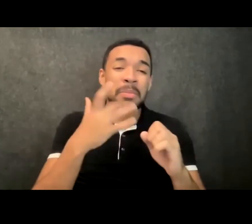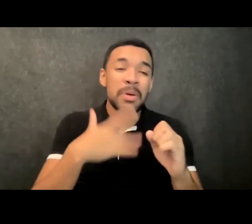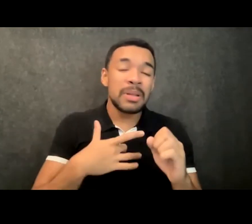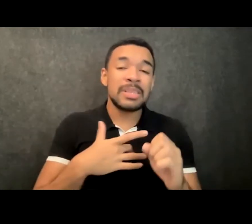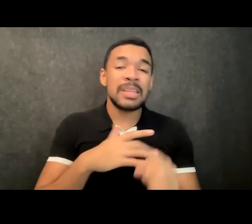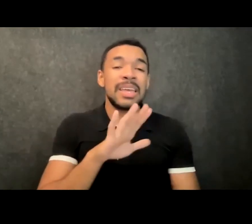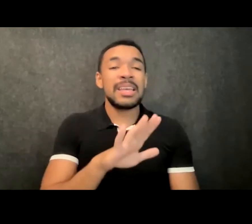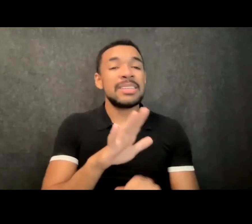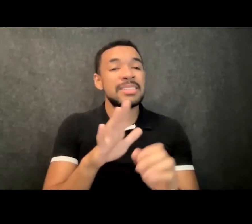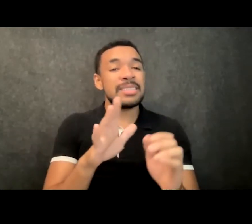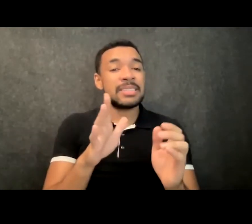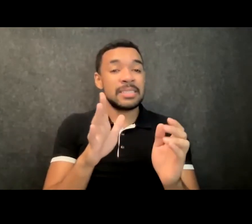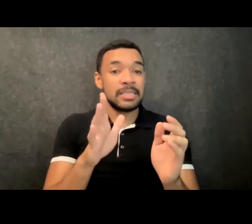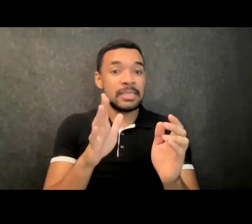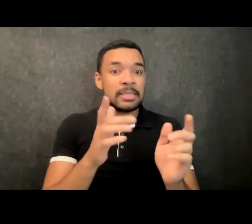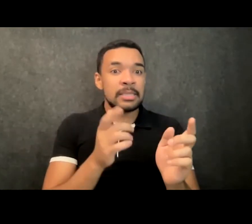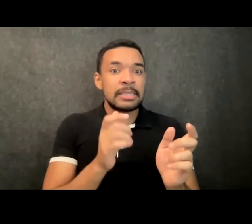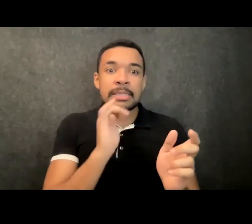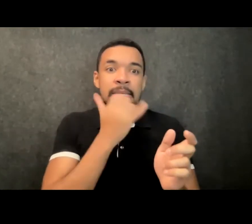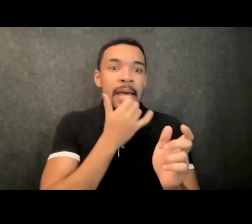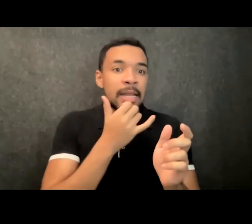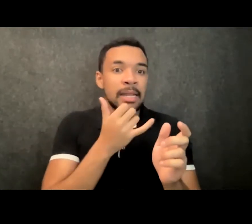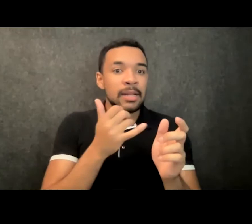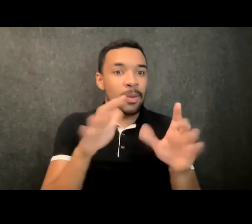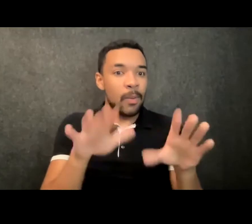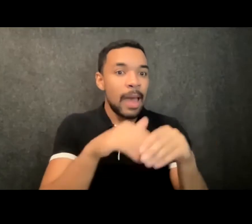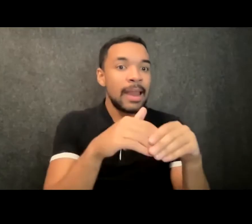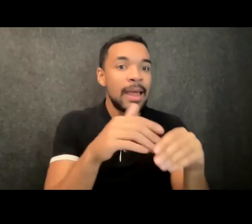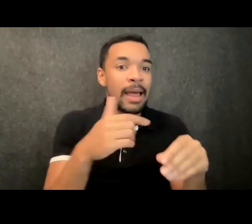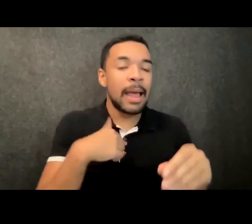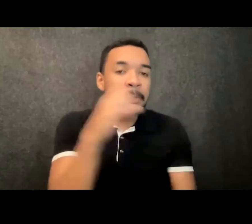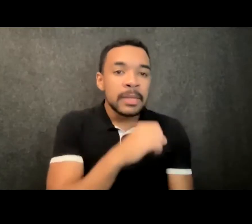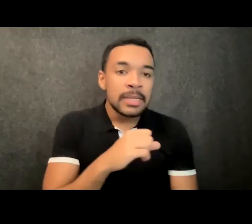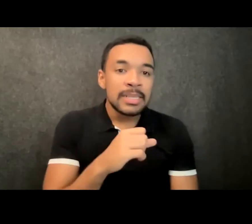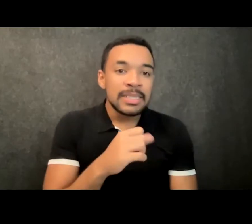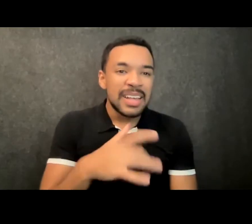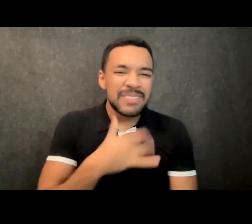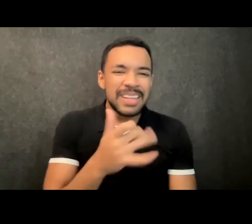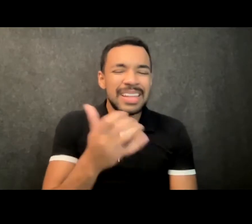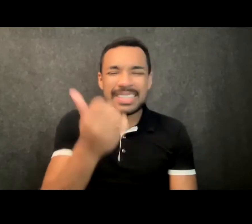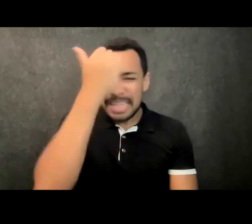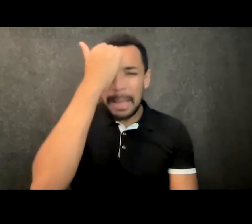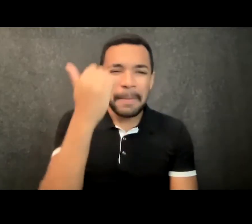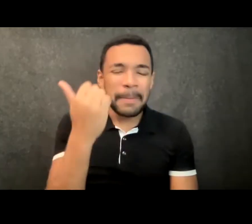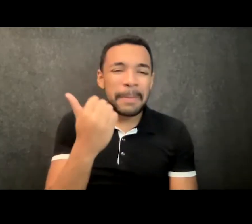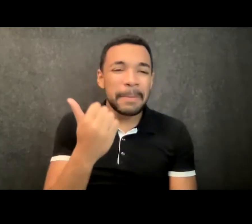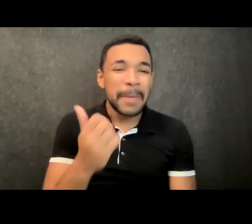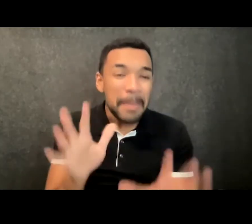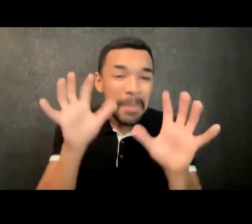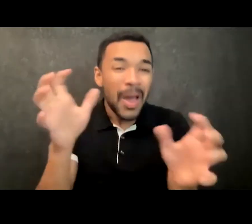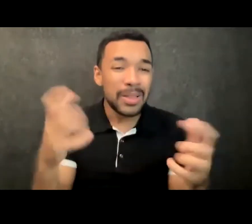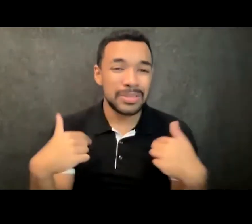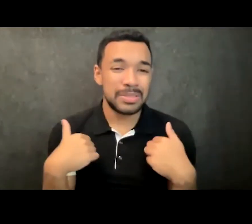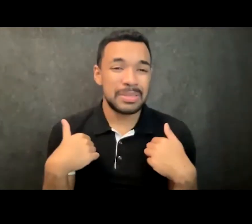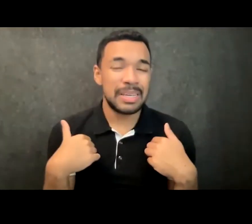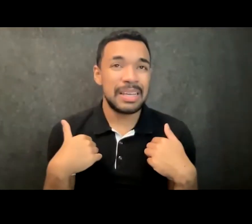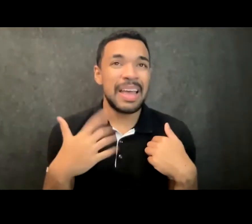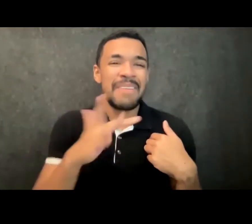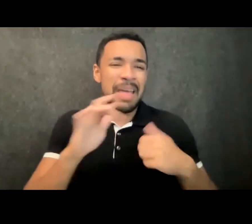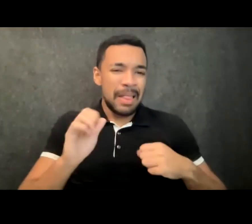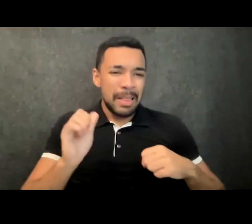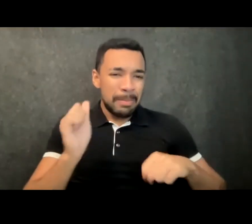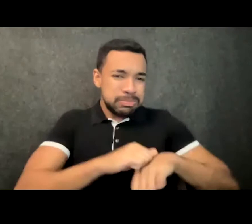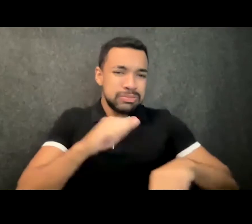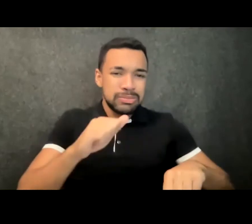small, sudden wedding, like an idiot, like a monster, like a person who didn't care. I wanted to explain